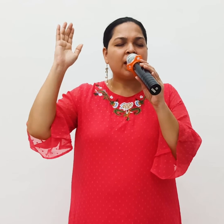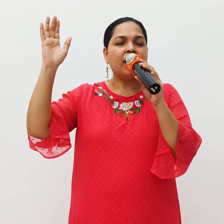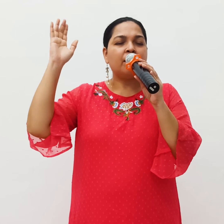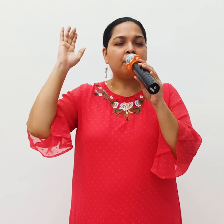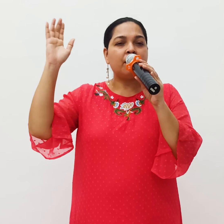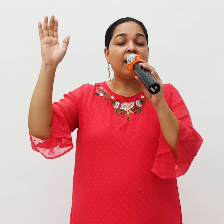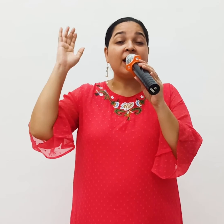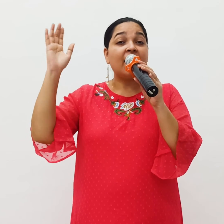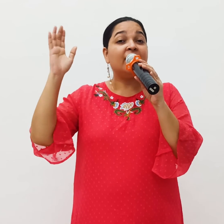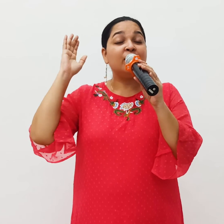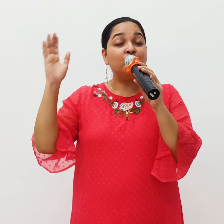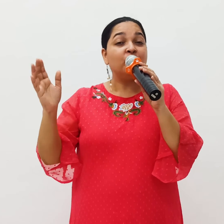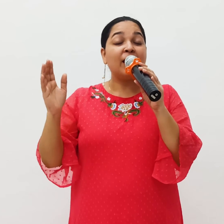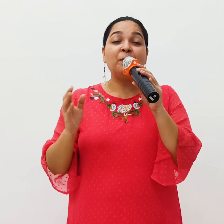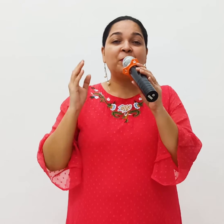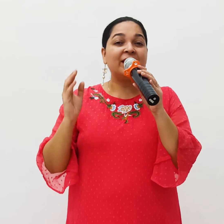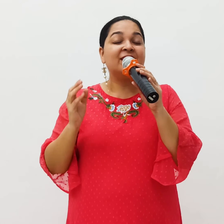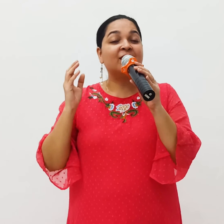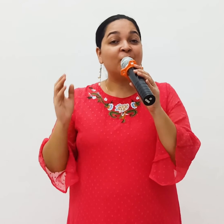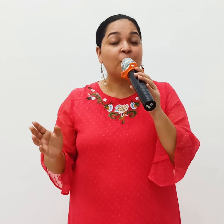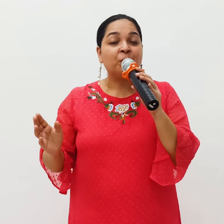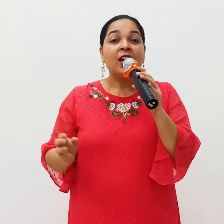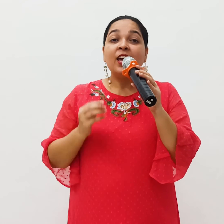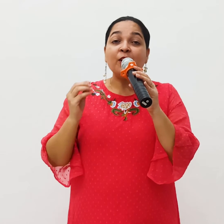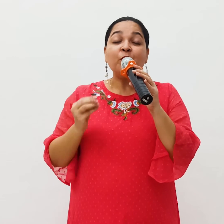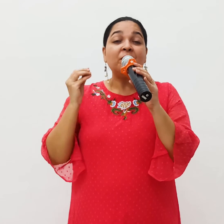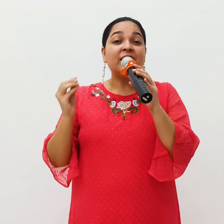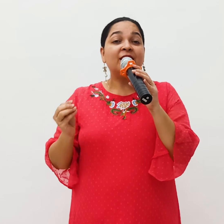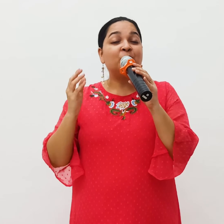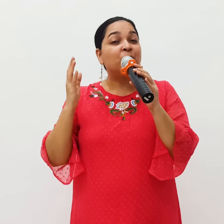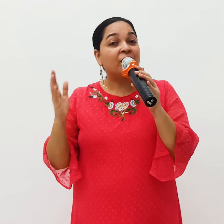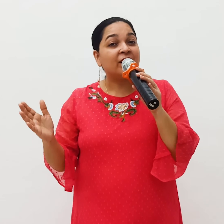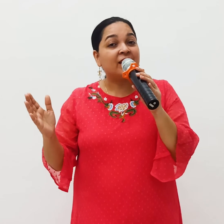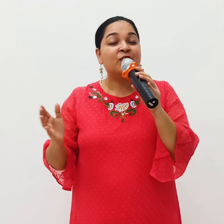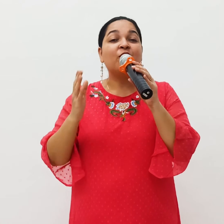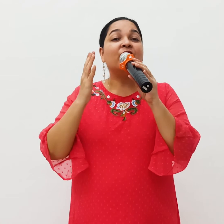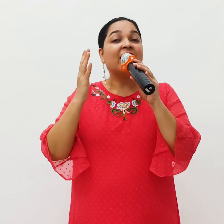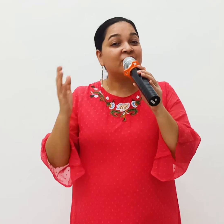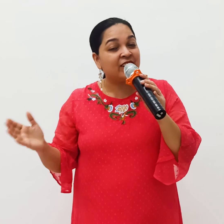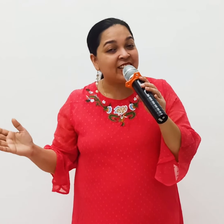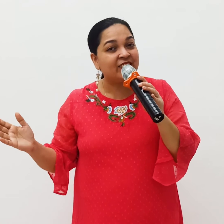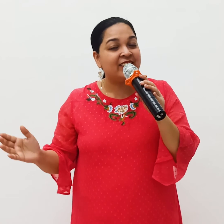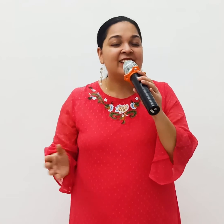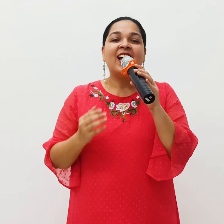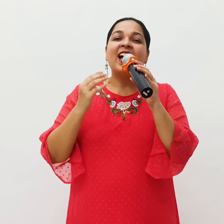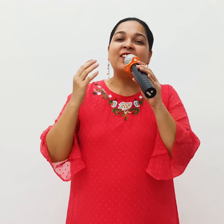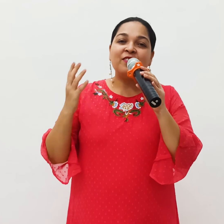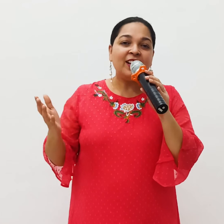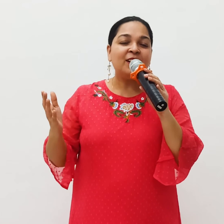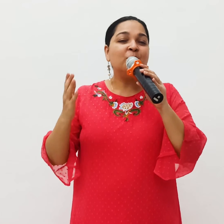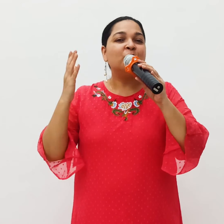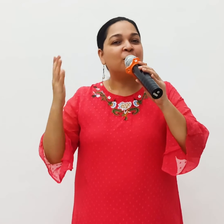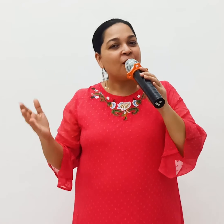name, amen. Hallelujah. Praise the Lord. If you have said this prayer with us, congratulations